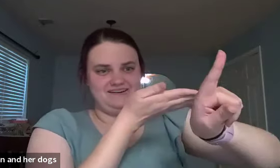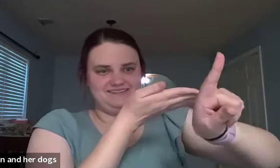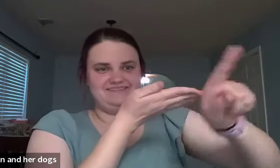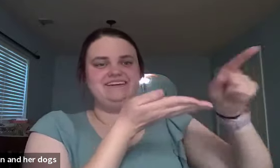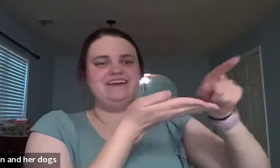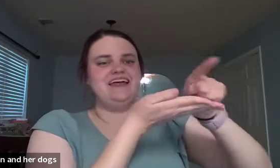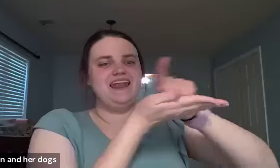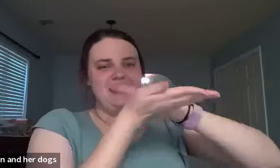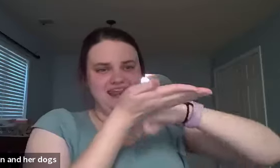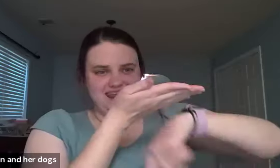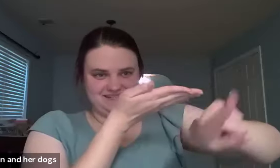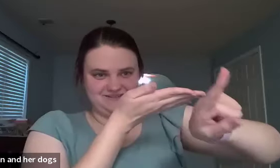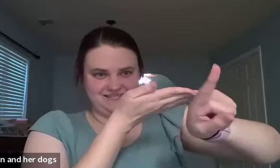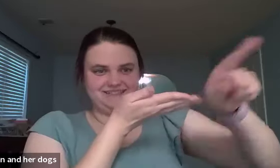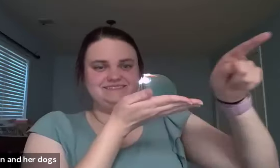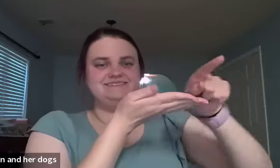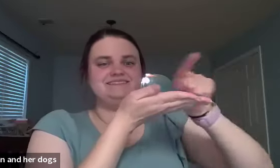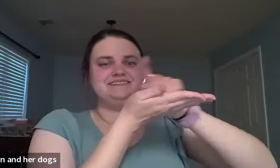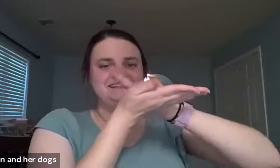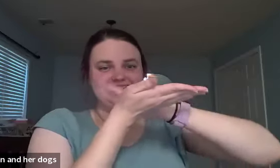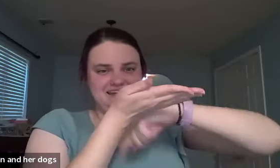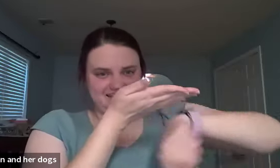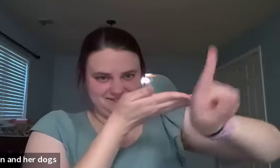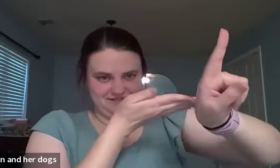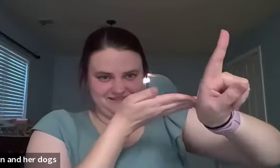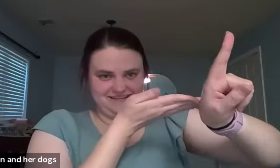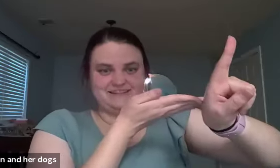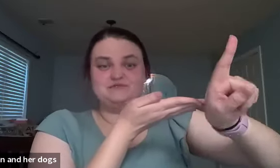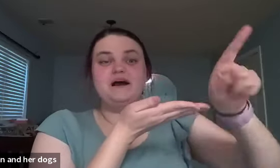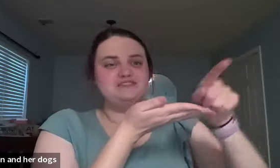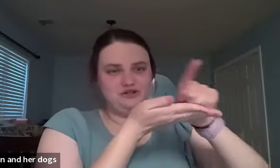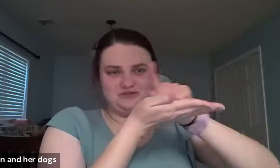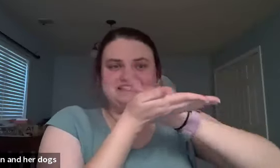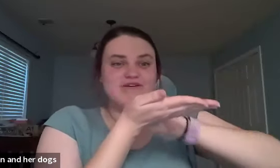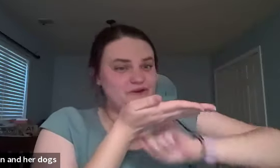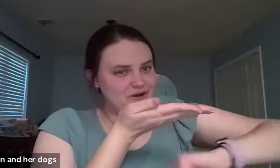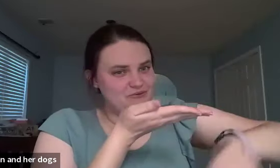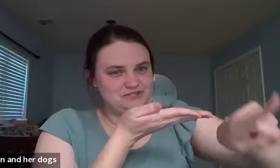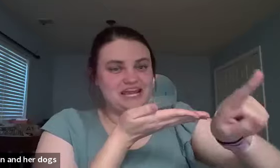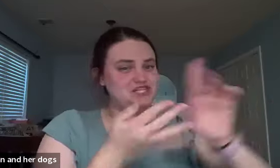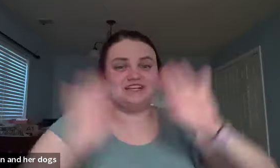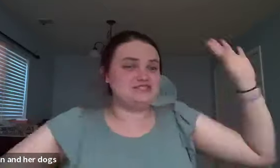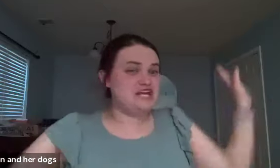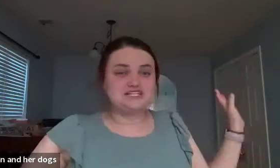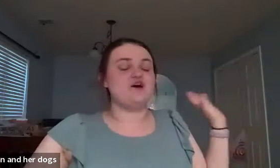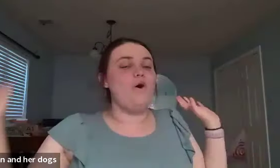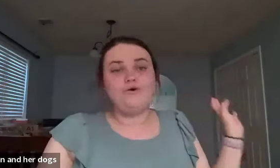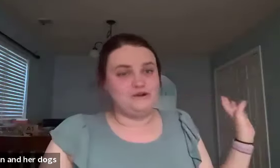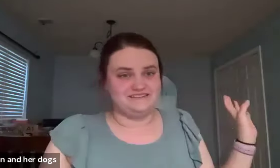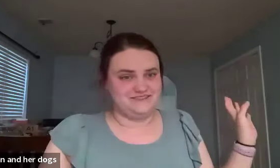out. Next week. Next week. This is why I told you this is a it changes the whole course of